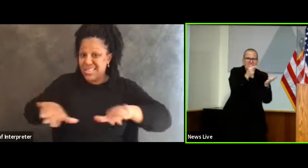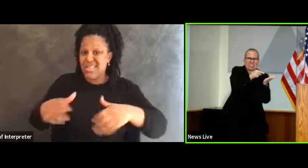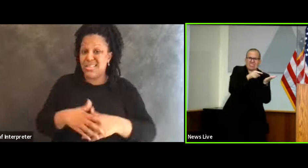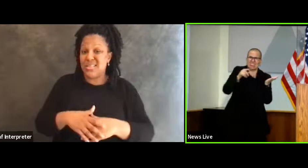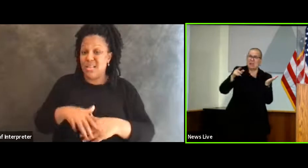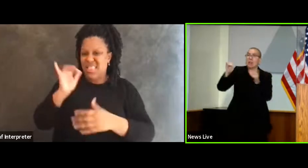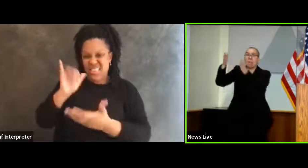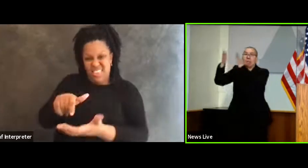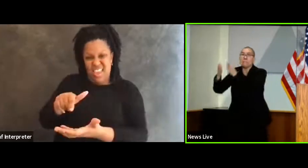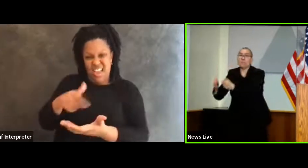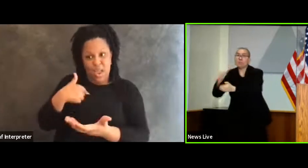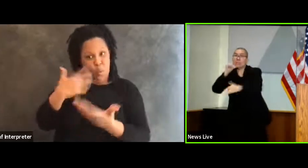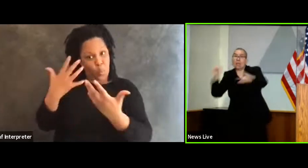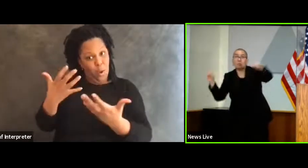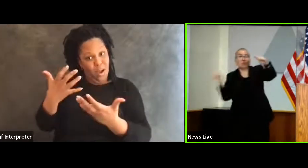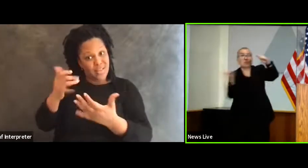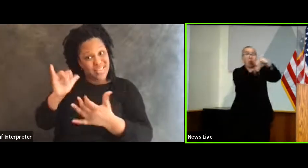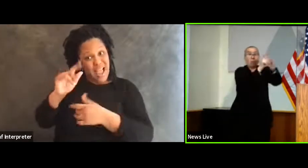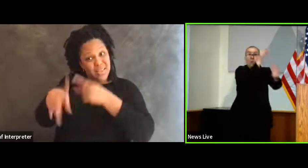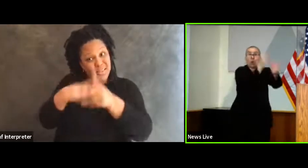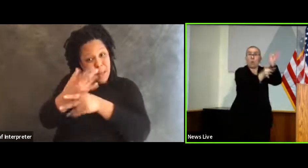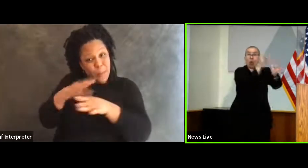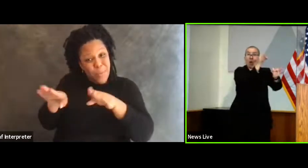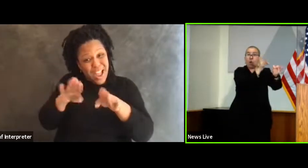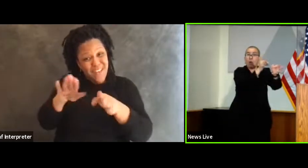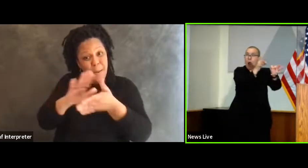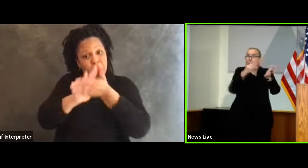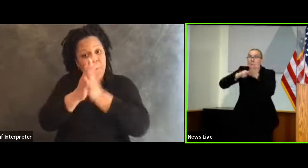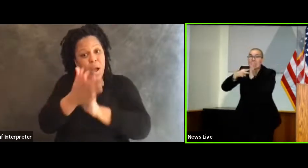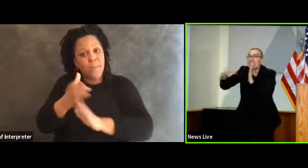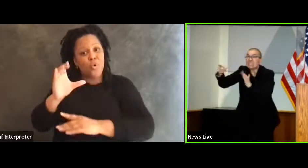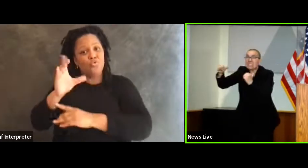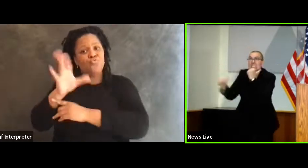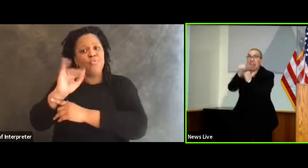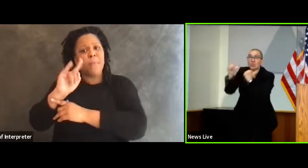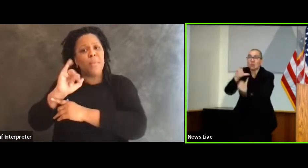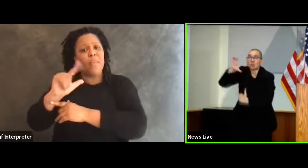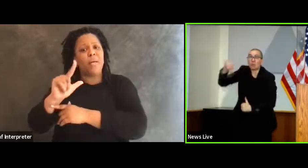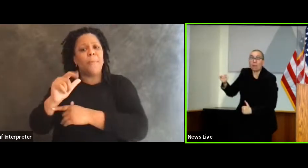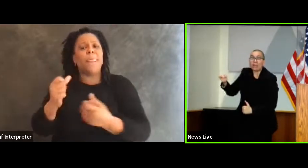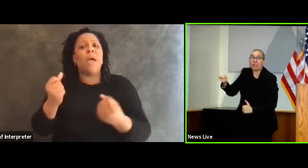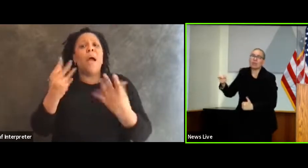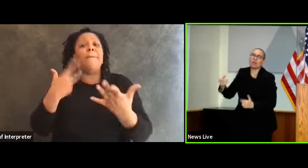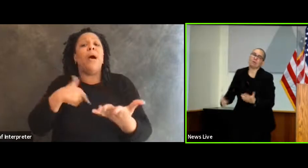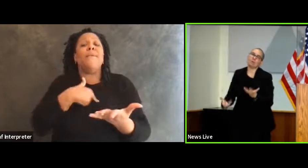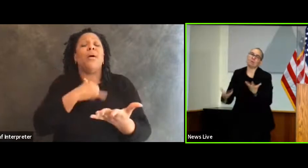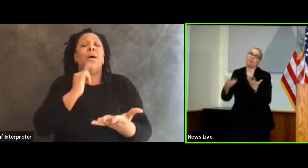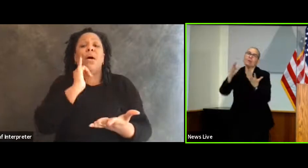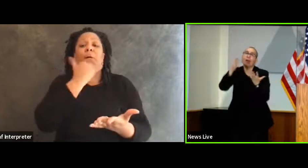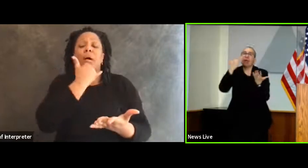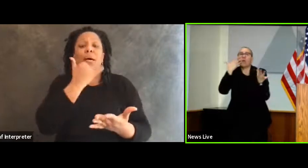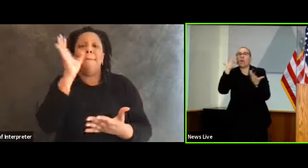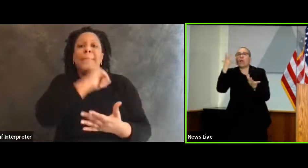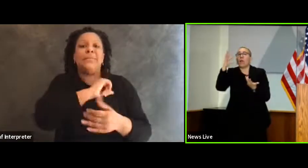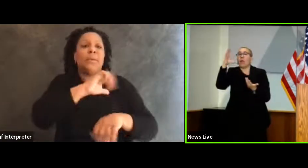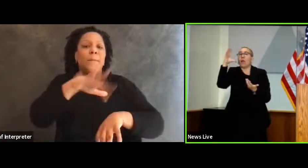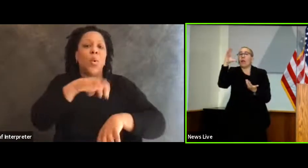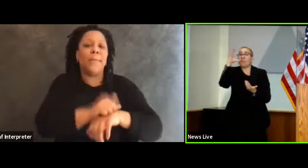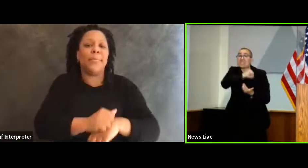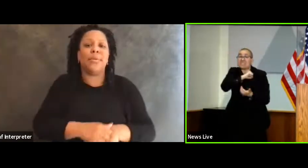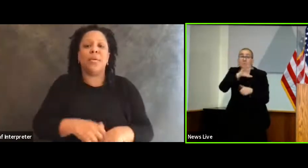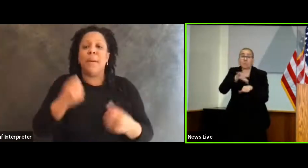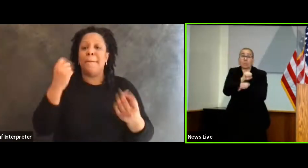behavior. Is how many of us have missed an appointment? How many of us have forgotten to pay a bill on time? Sort of these